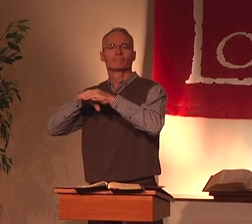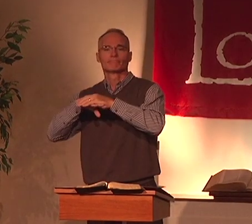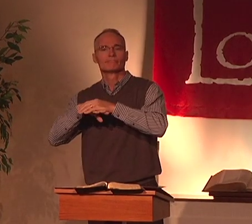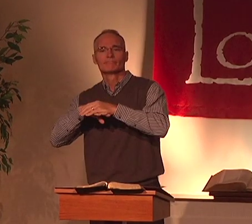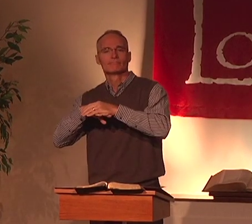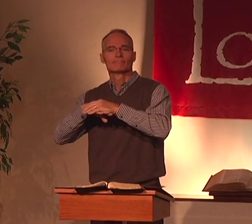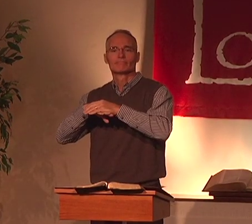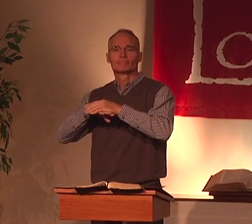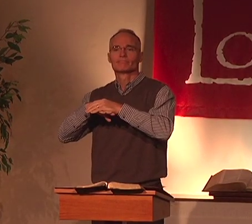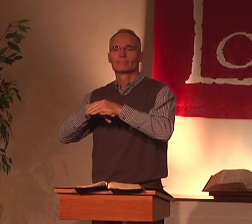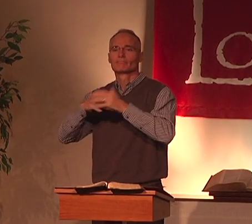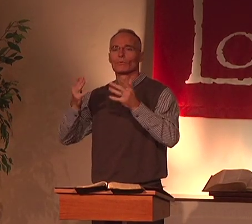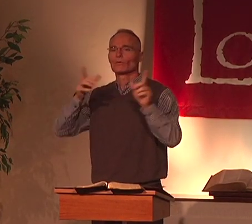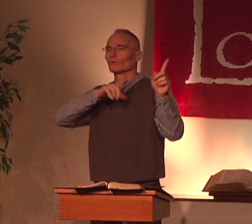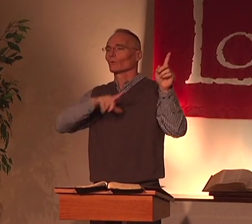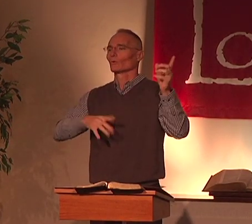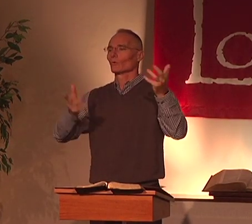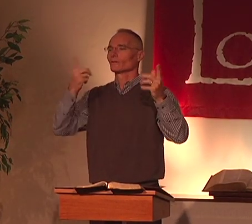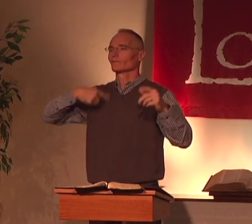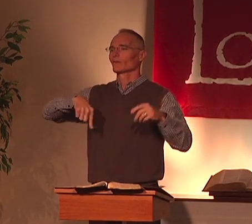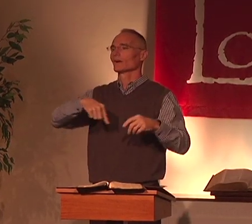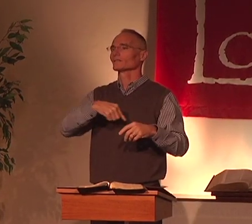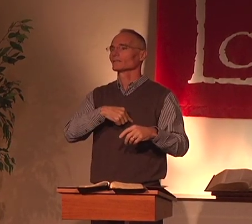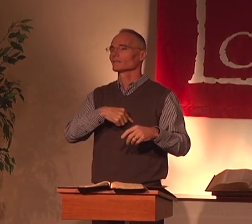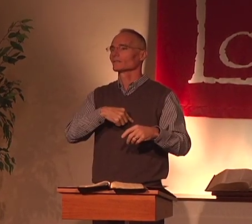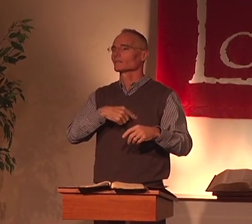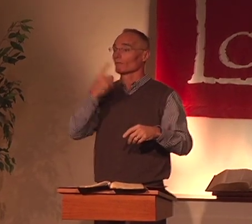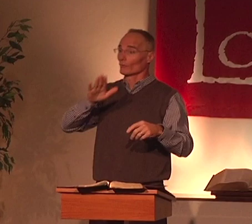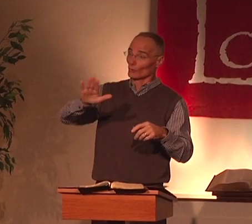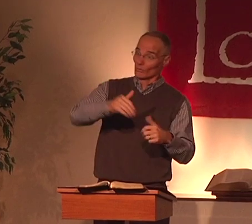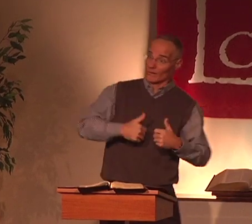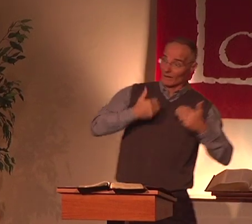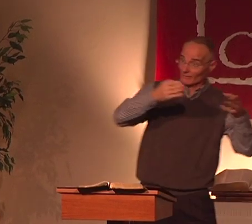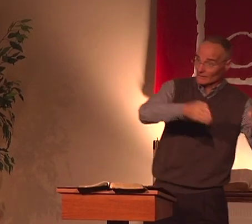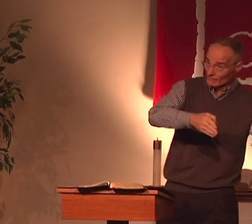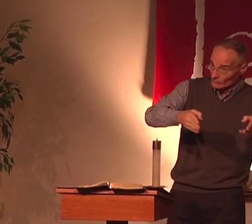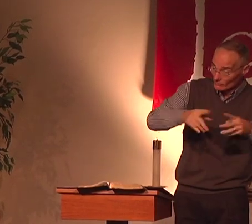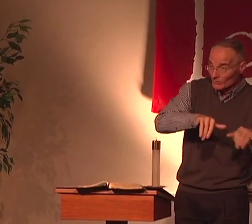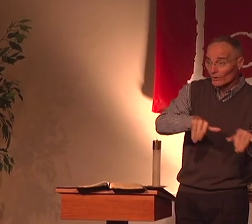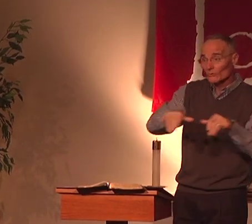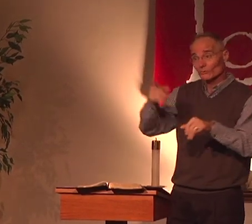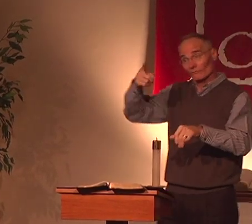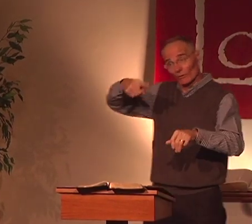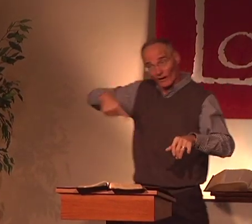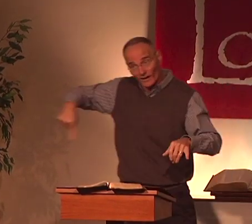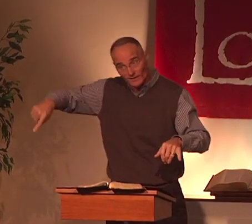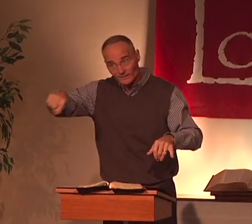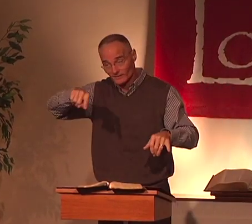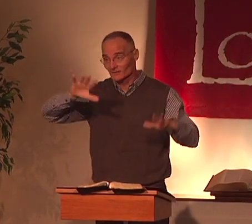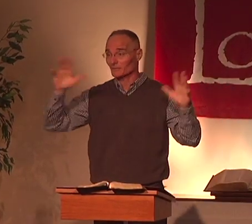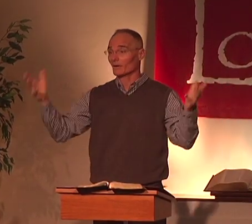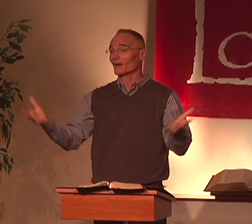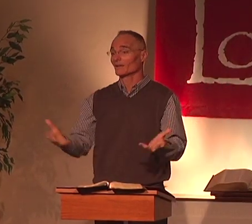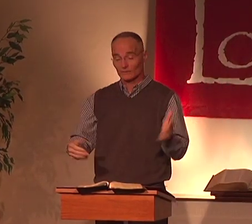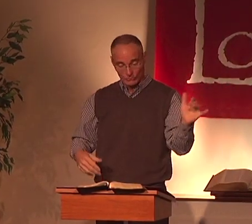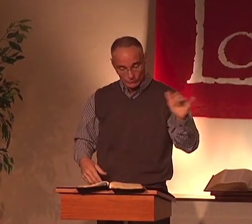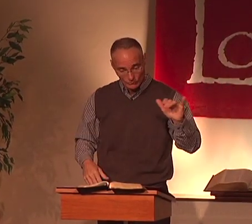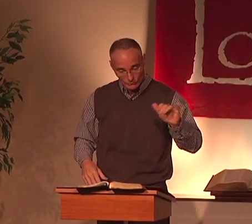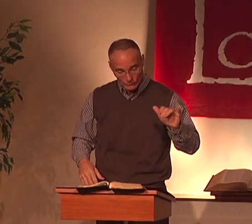To the maximum Of what the Lord wants for us For your life as individuals But also for us As a body